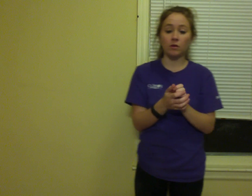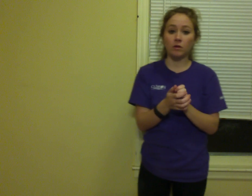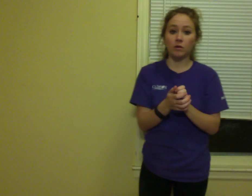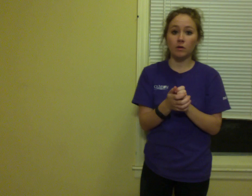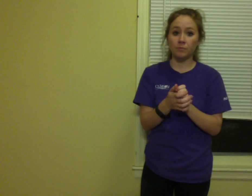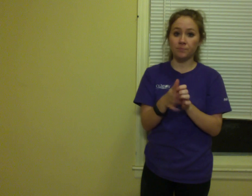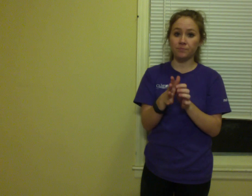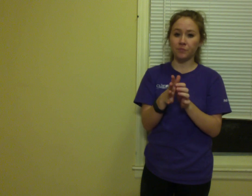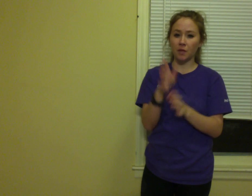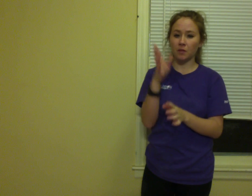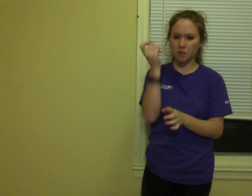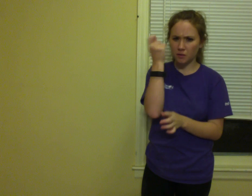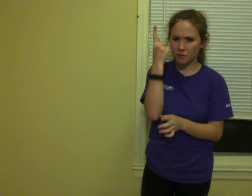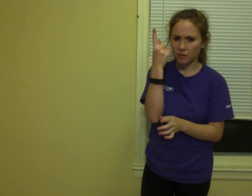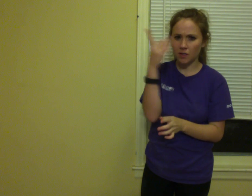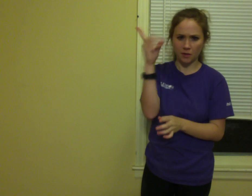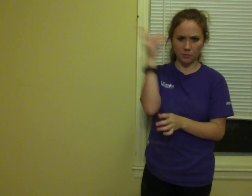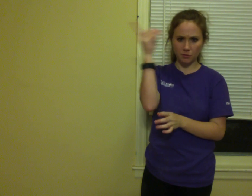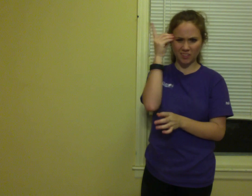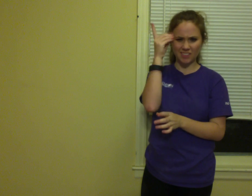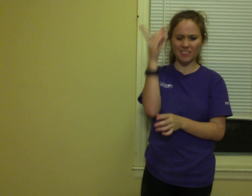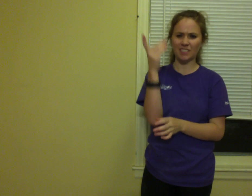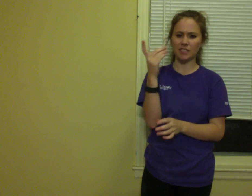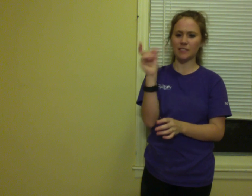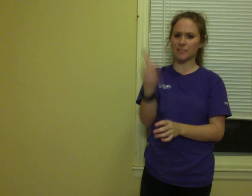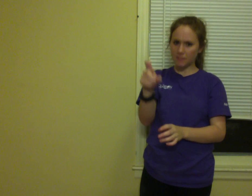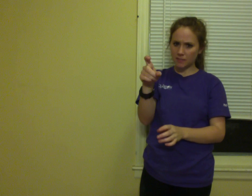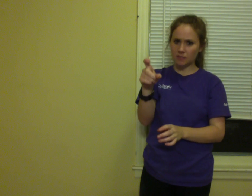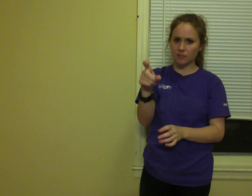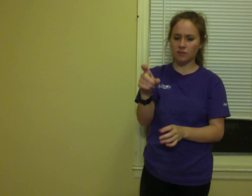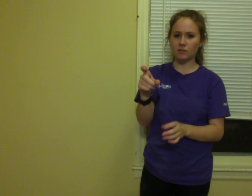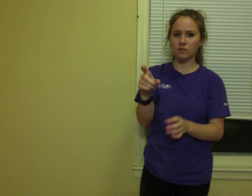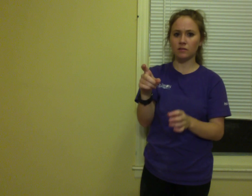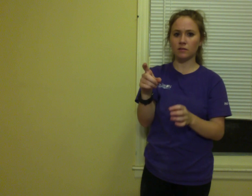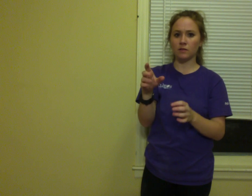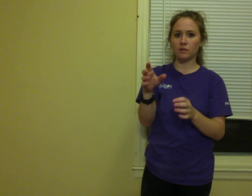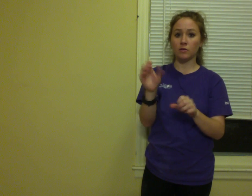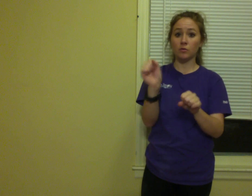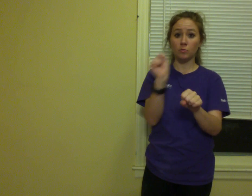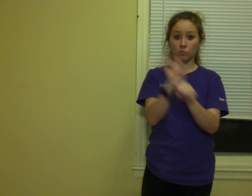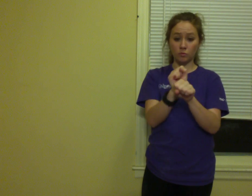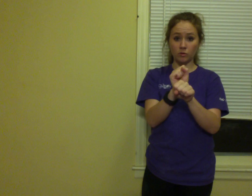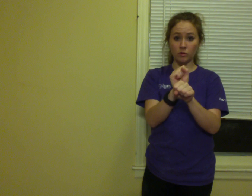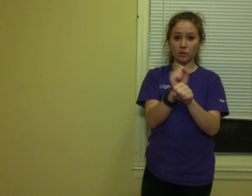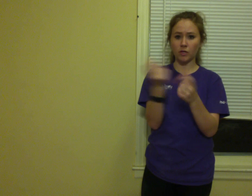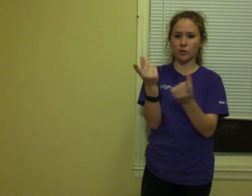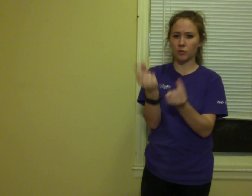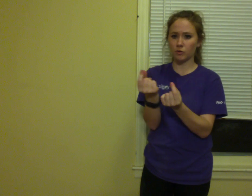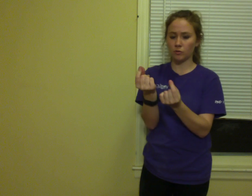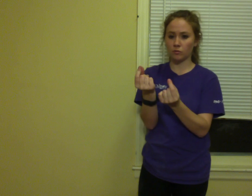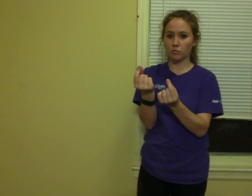consistently. When you have your own definitions clear, you know exactly what to look for in a community.